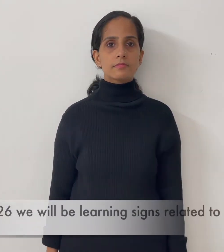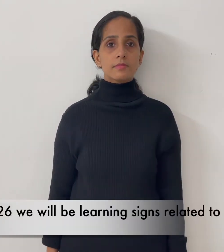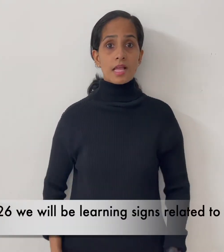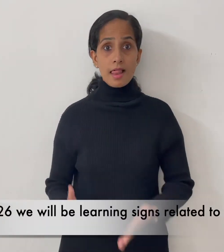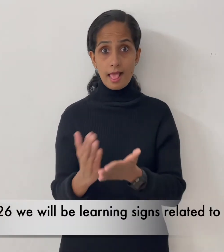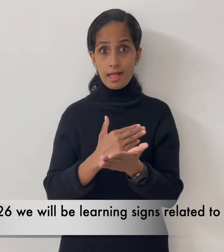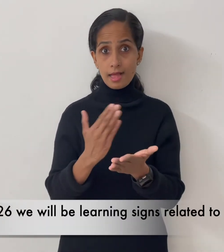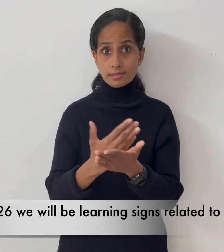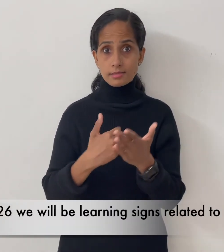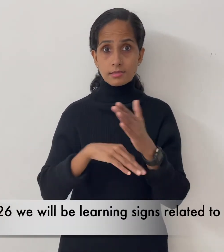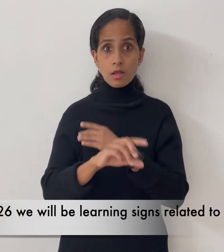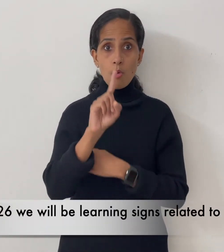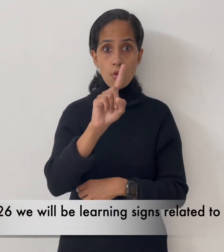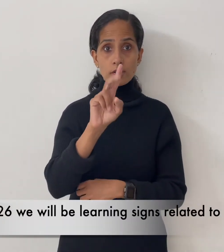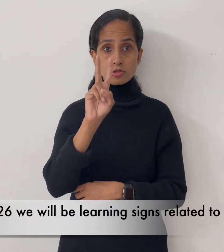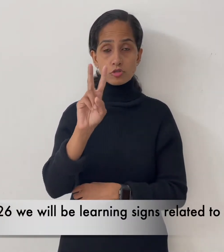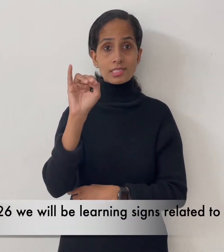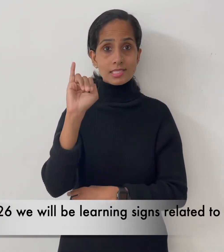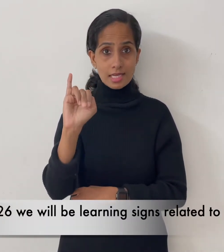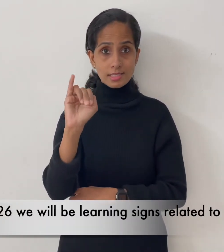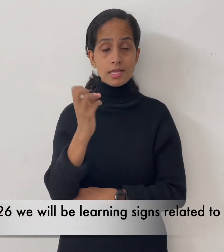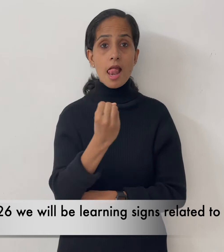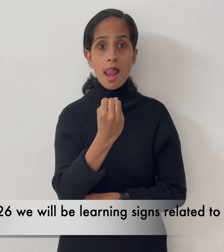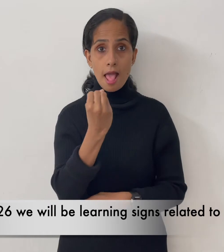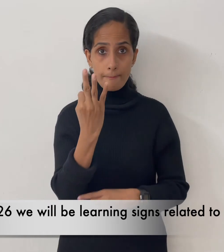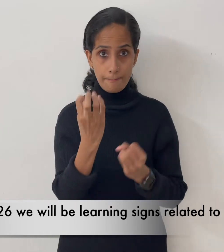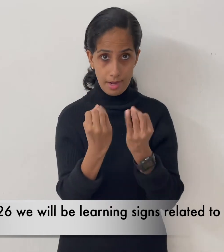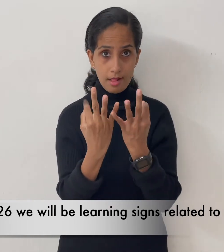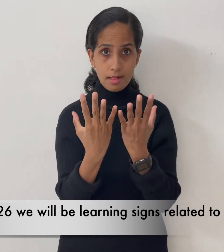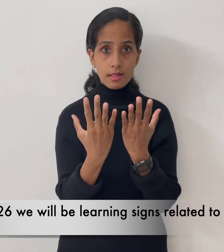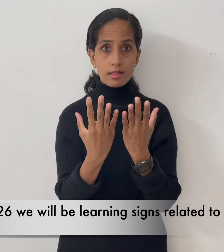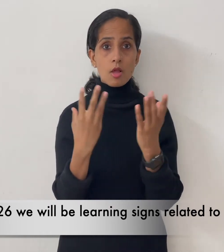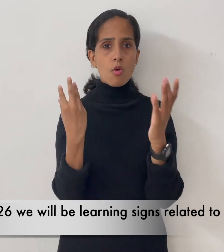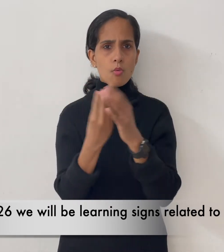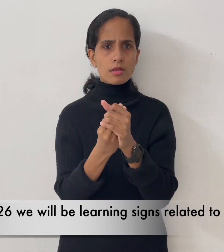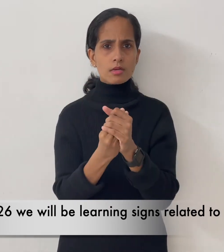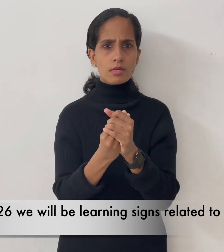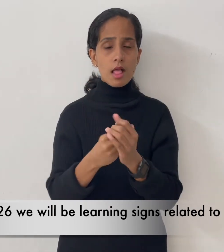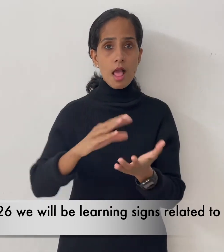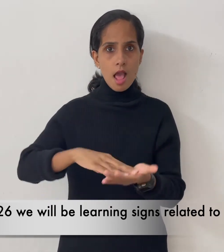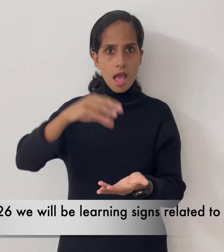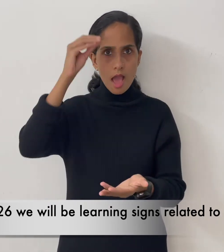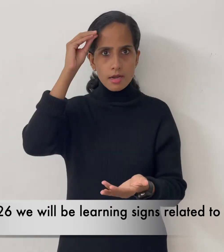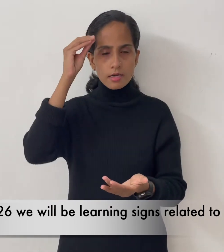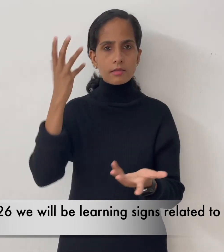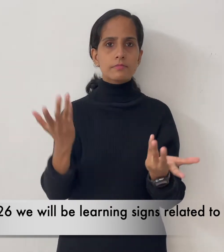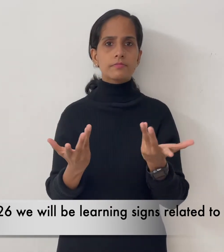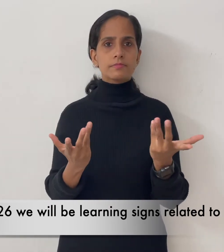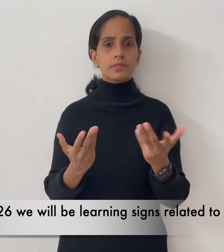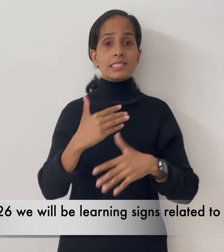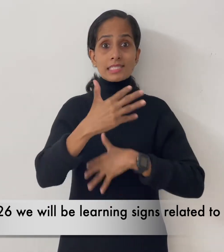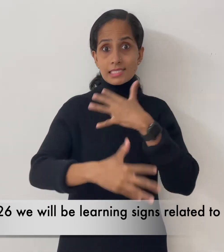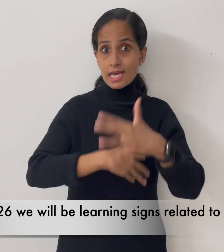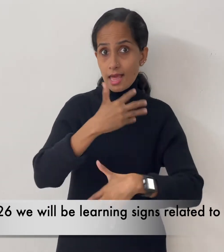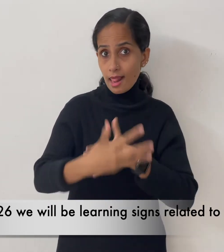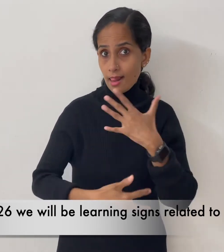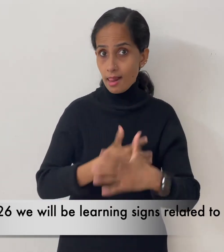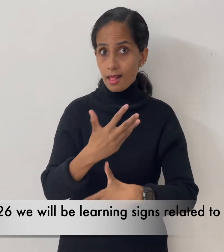In this lesson number 126, we will be learning signs related to